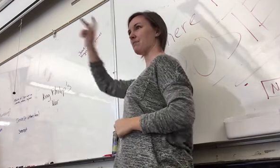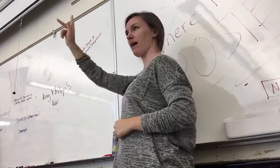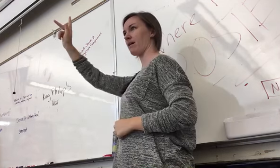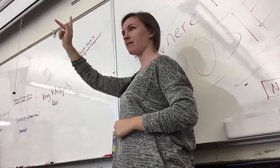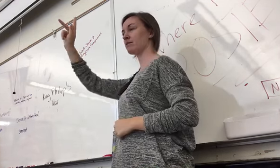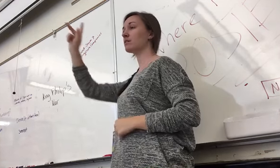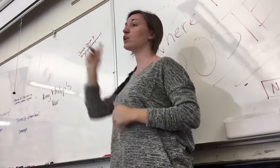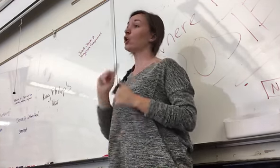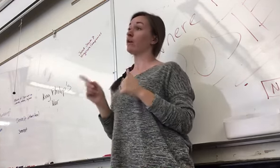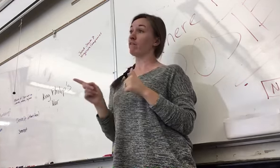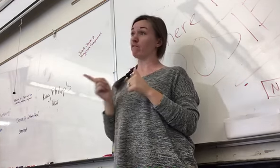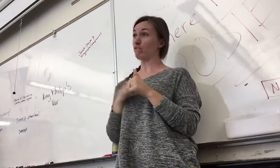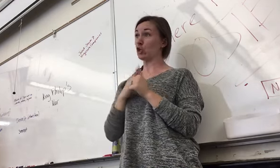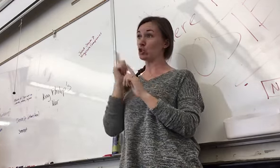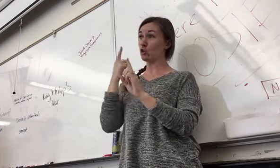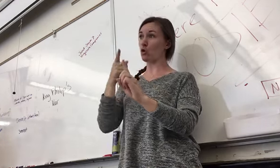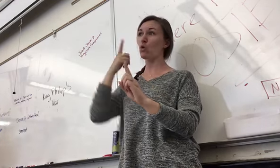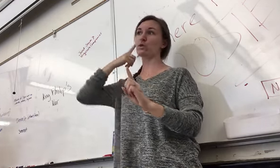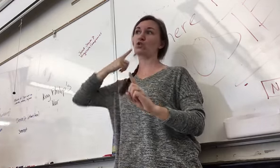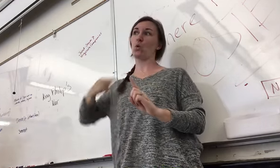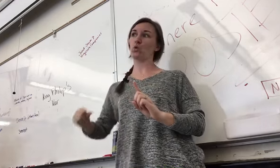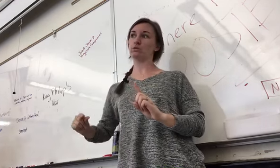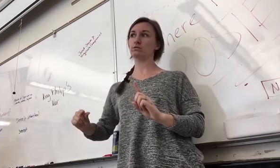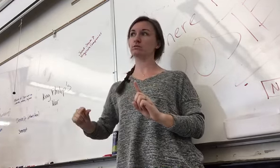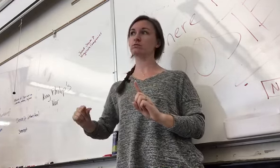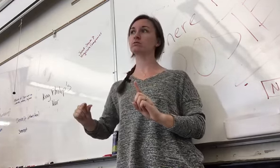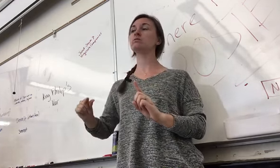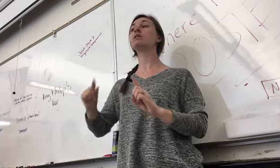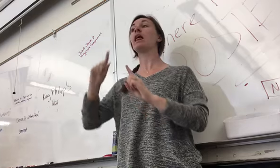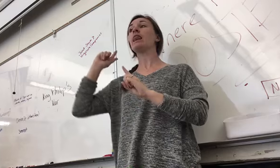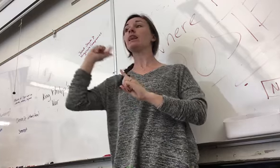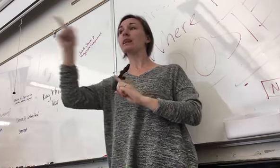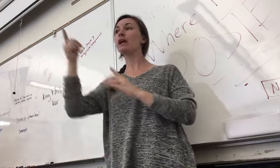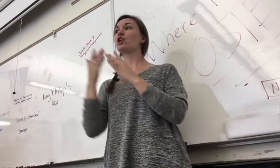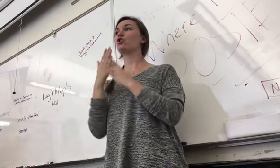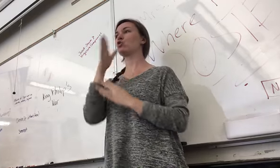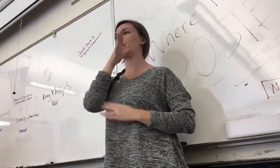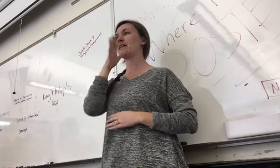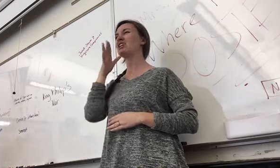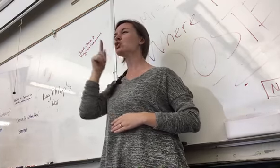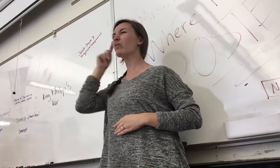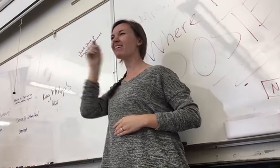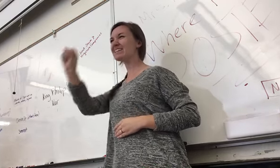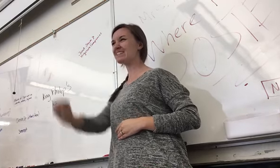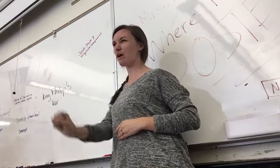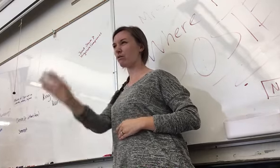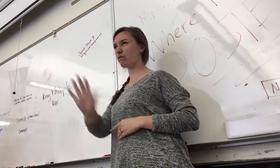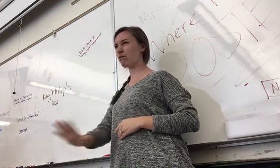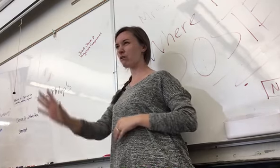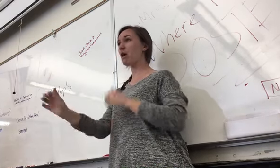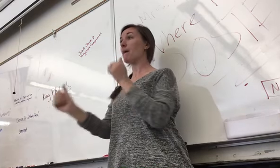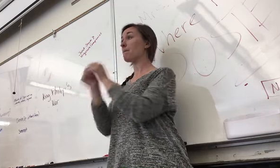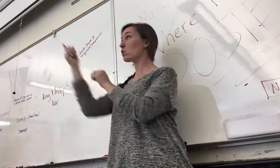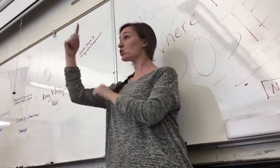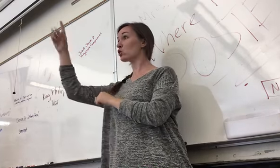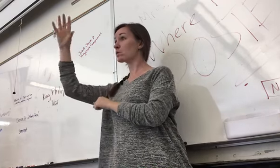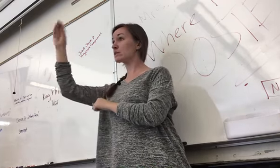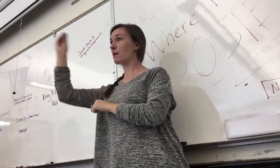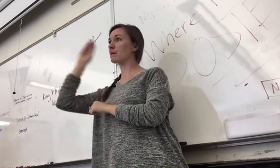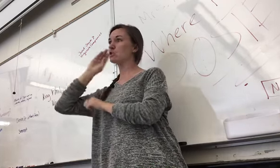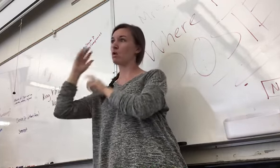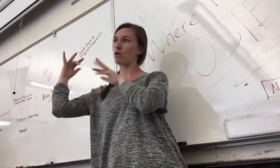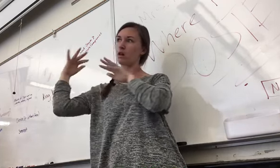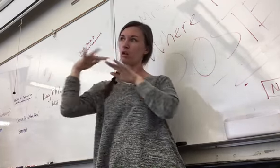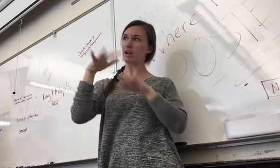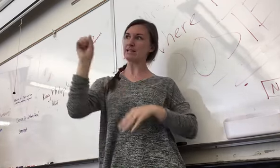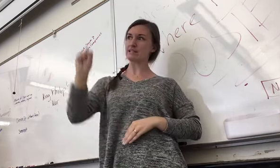first gold, and then later on it's going to be especially through plantations. Think South. Most of these joint stock companies are going to go to the South.